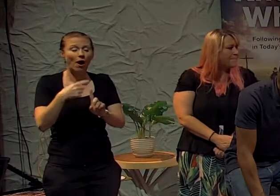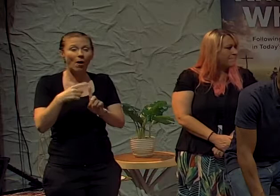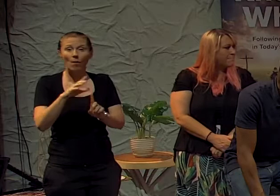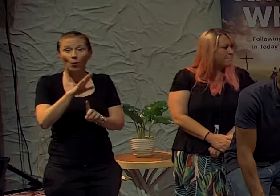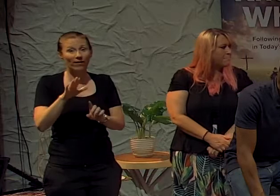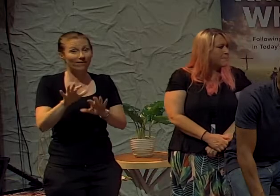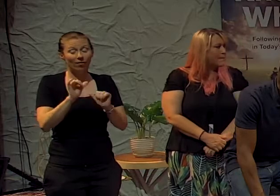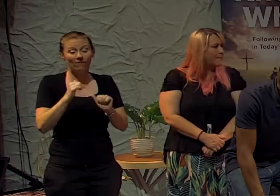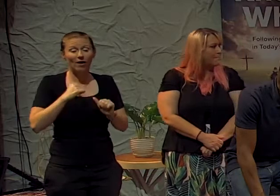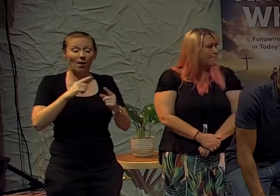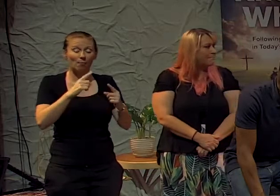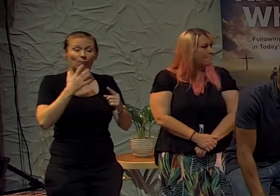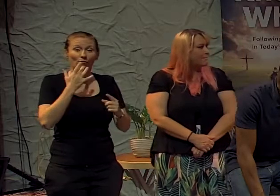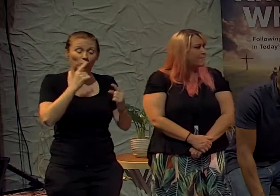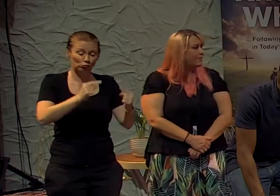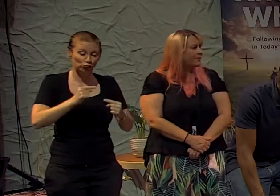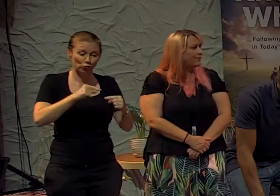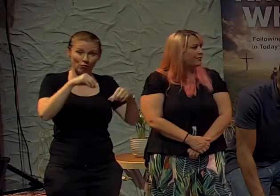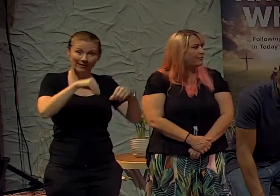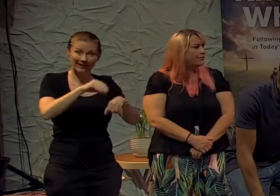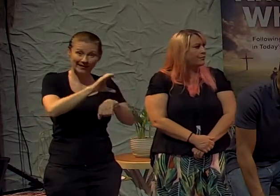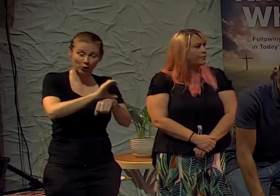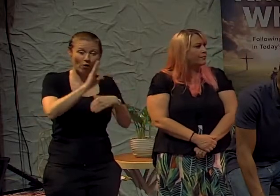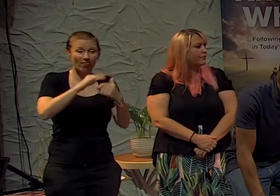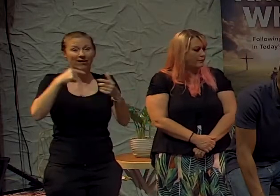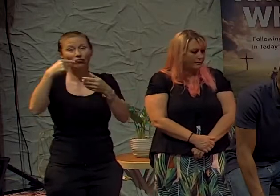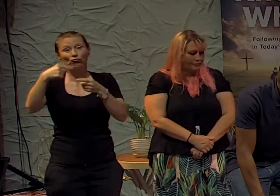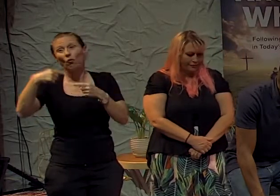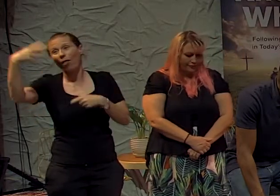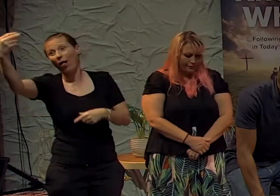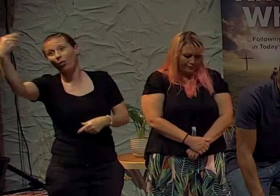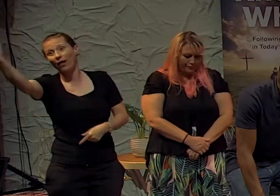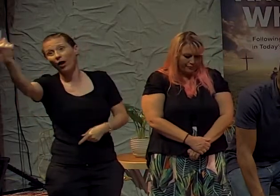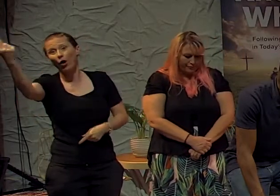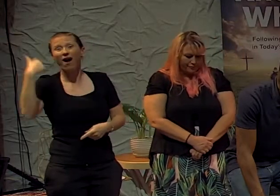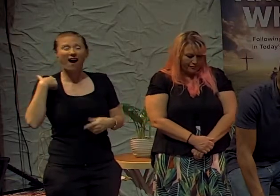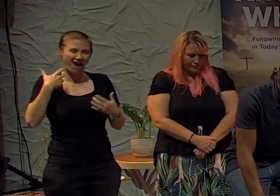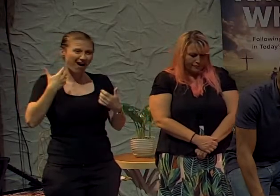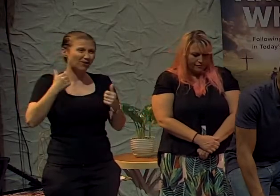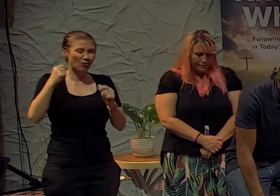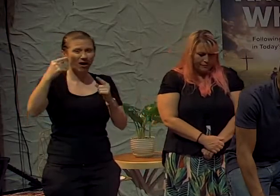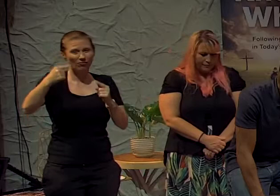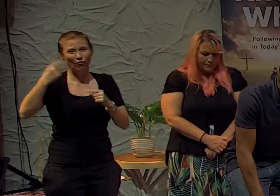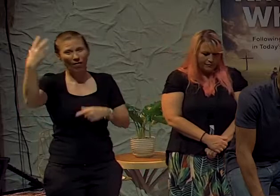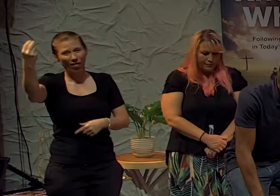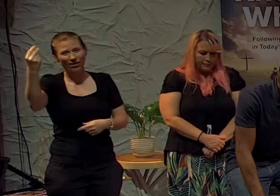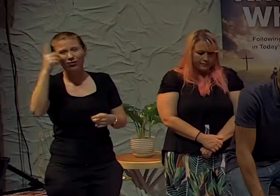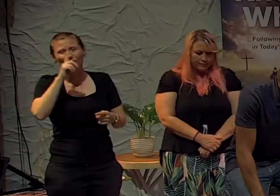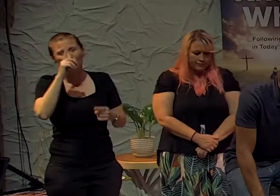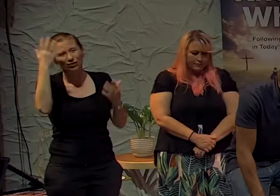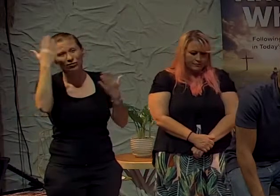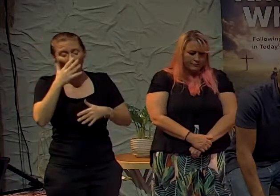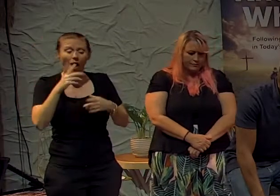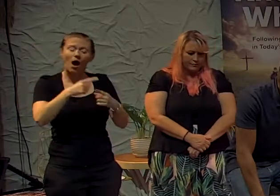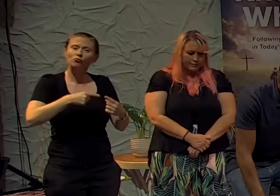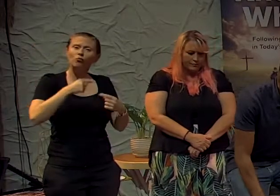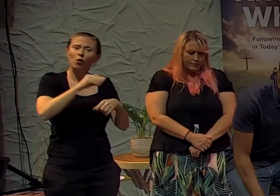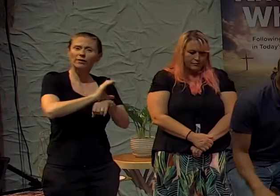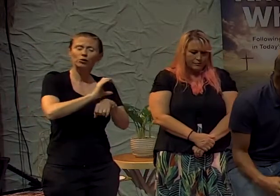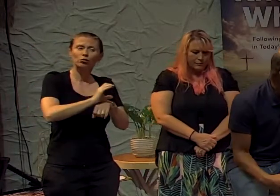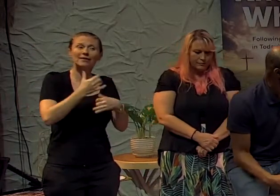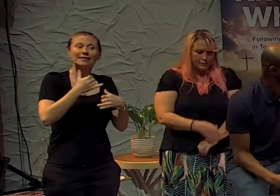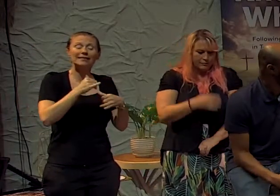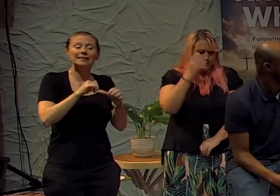struggle in here than struggle out there. I've struggled out there, and it's really dark. I've struggled in here and